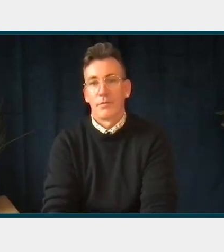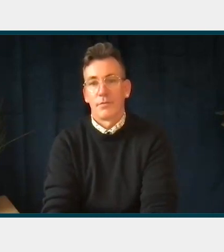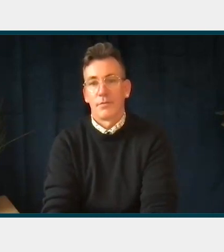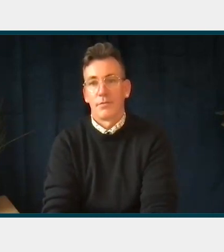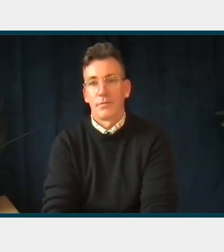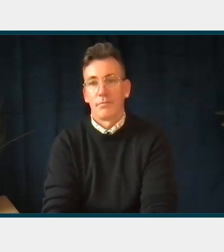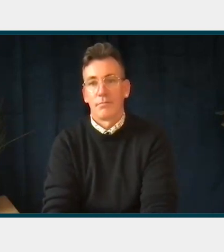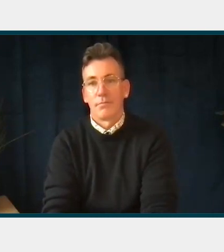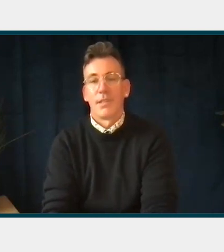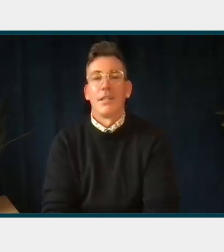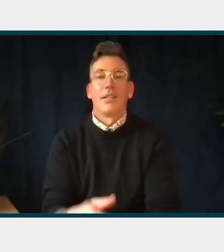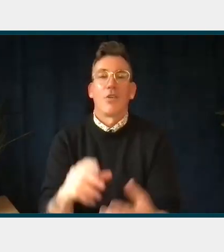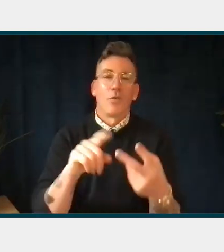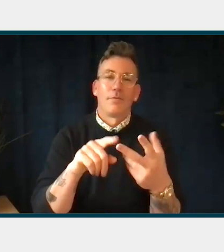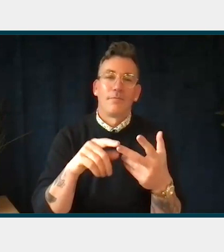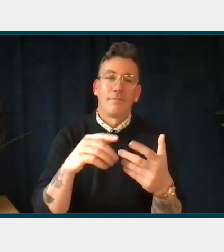So